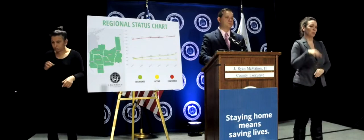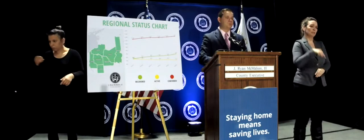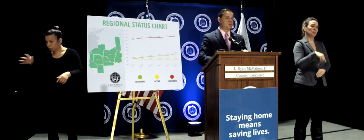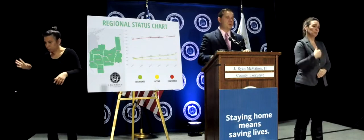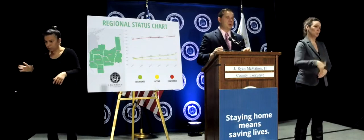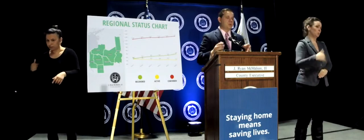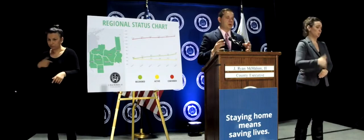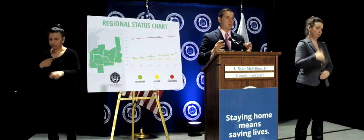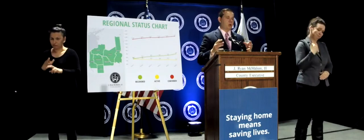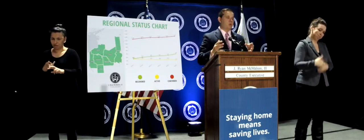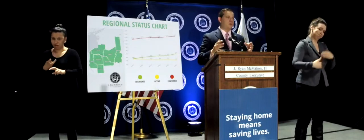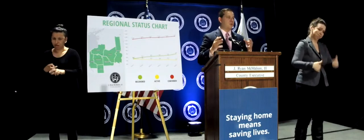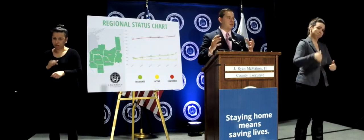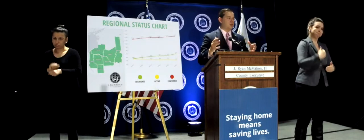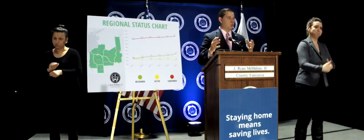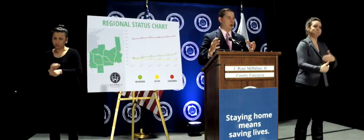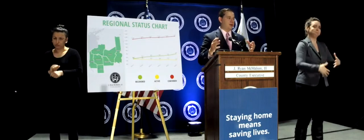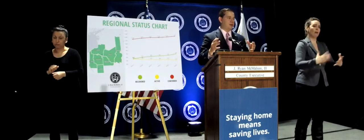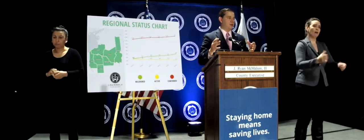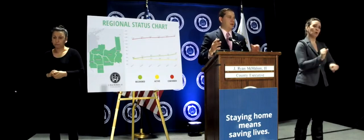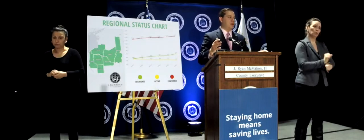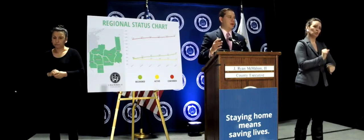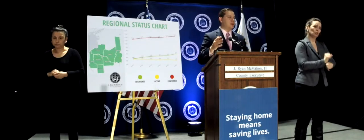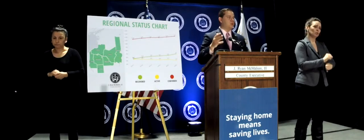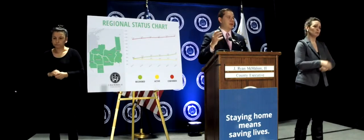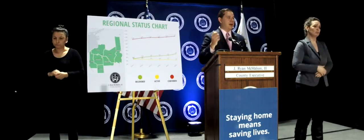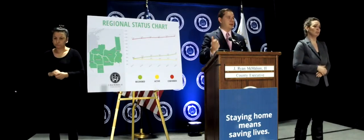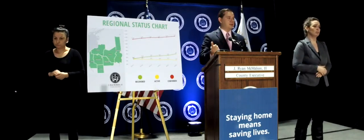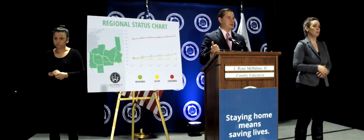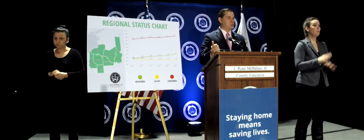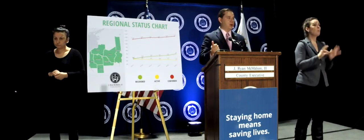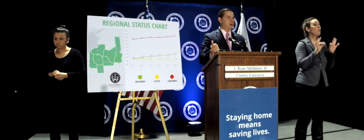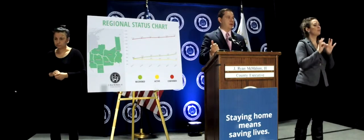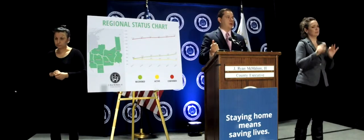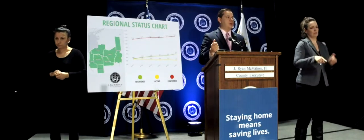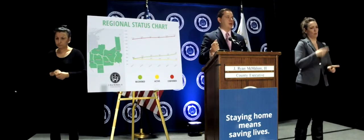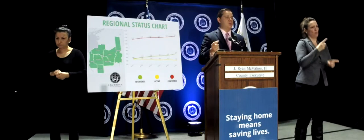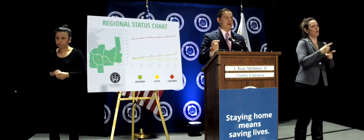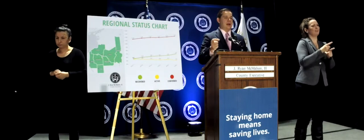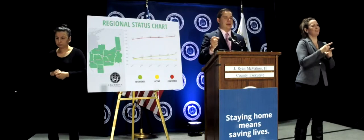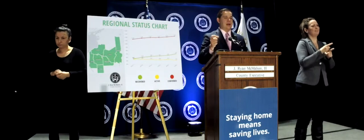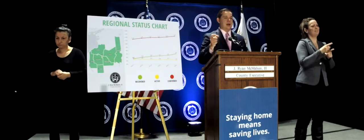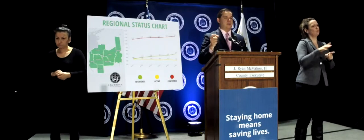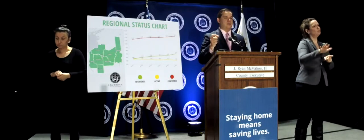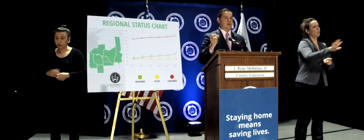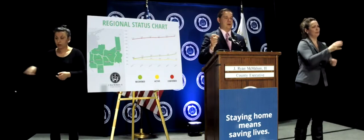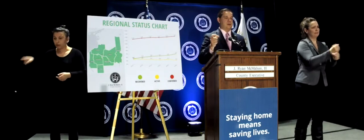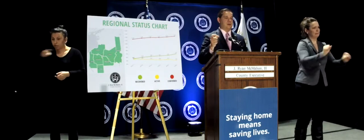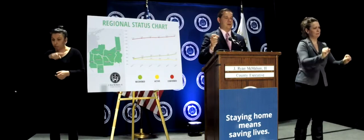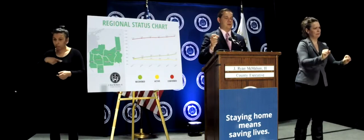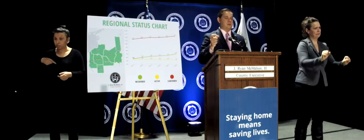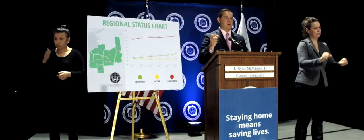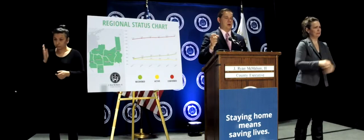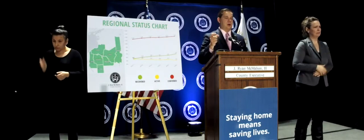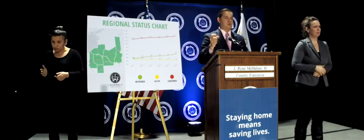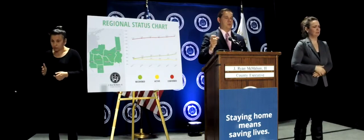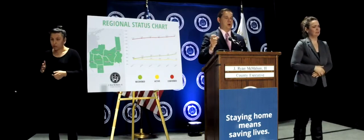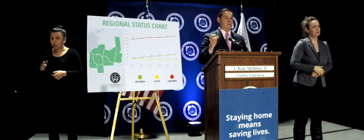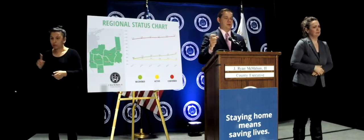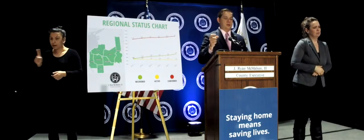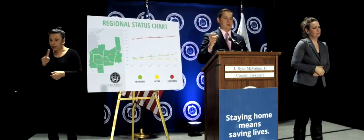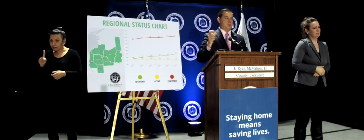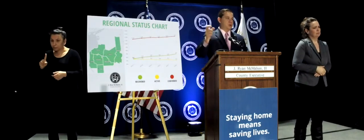process, but an important one that we get right, and that we got to get this right, and we got to have our